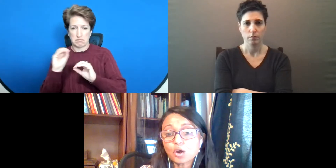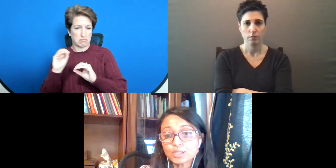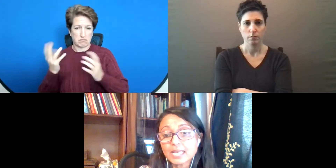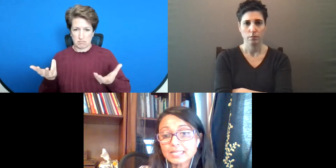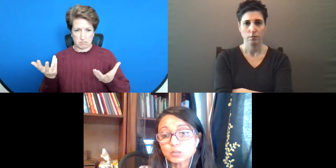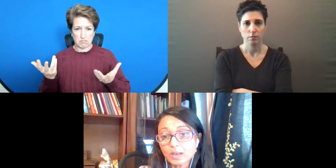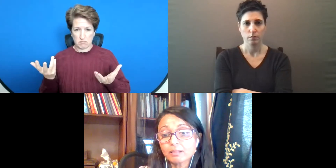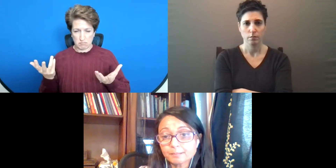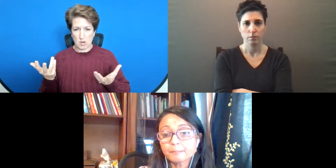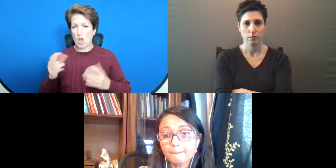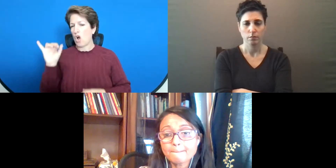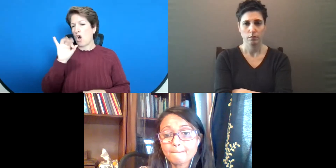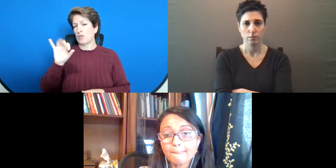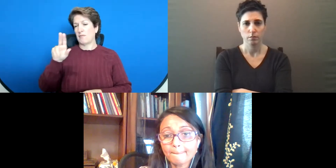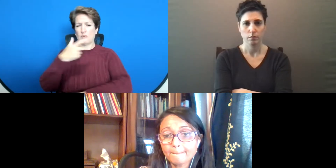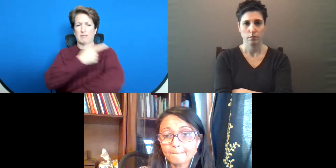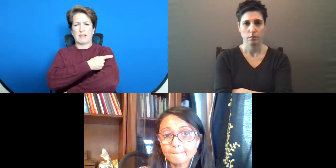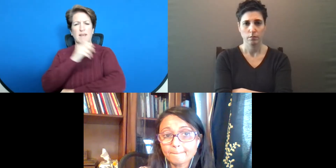an OHIP card as well.